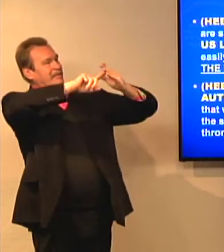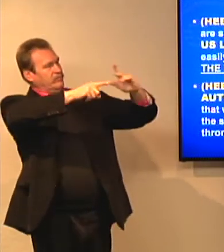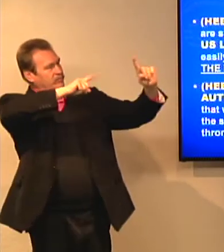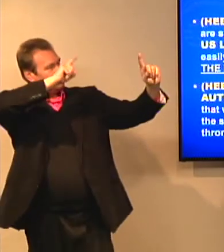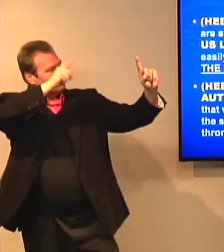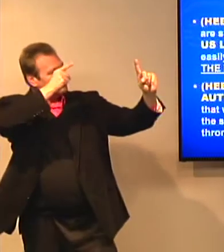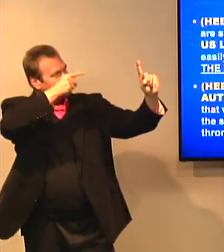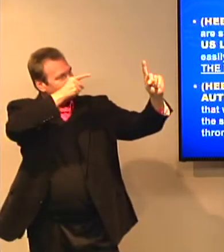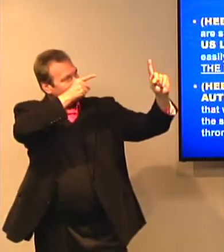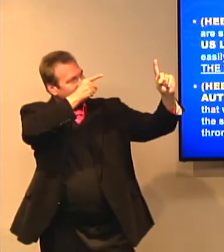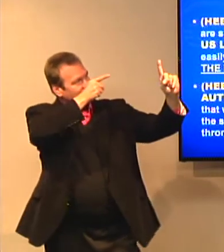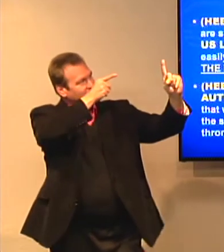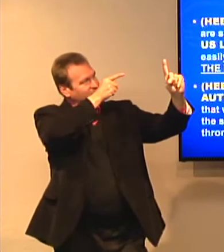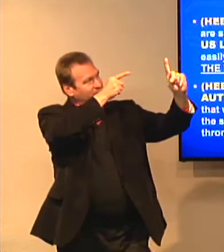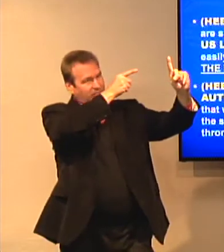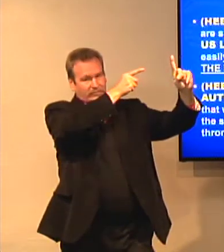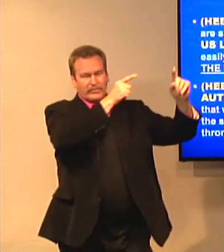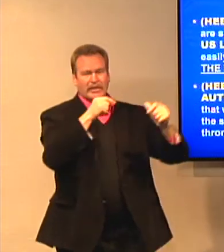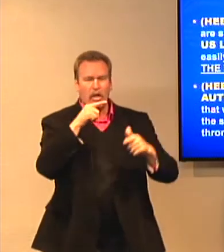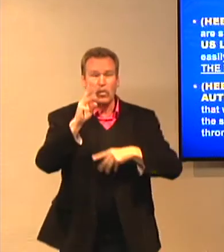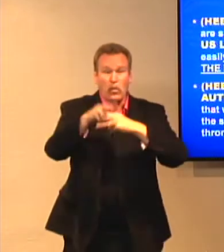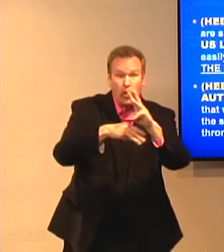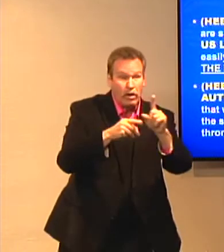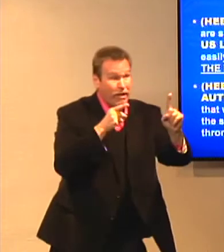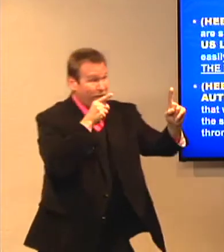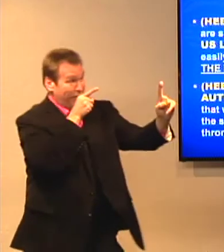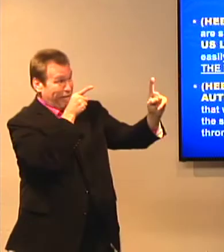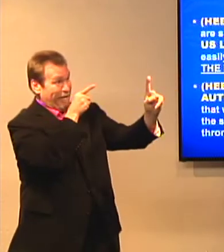Jesus Christ. He is our target.